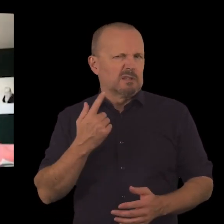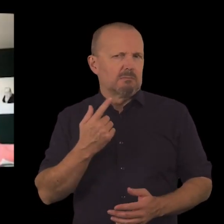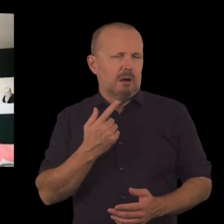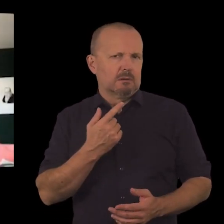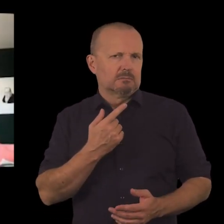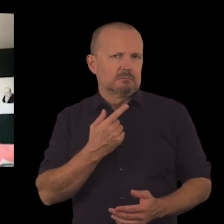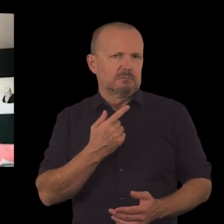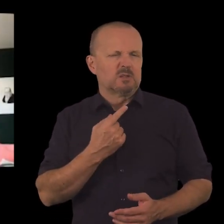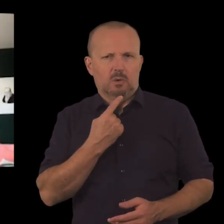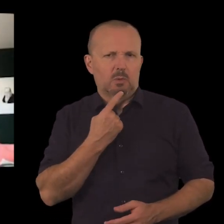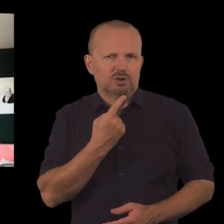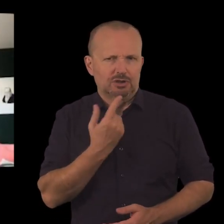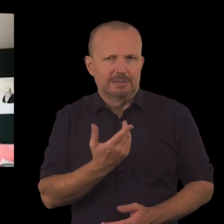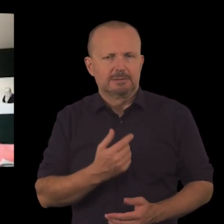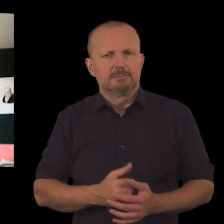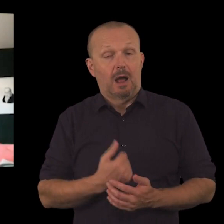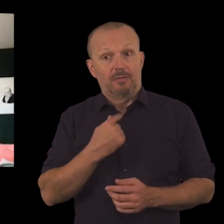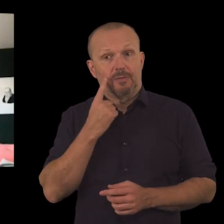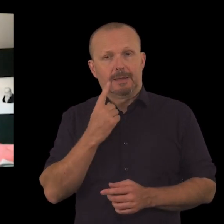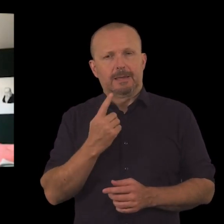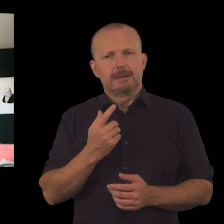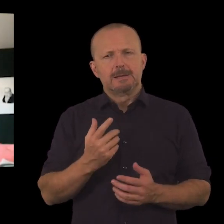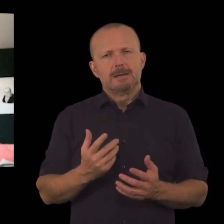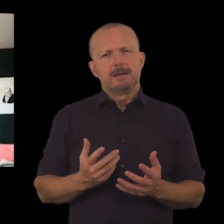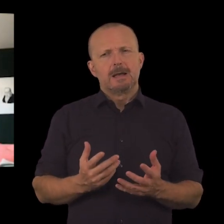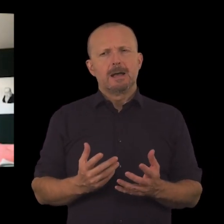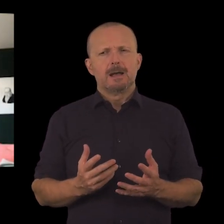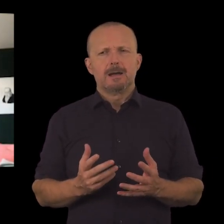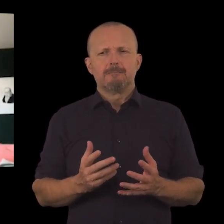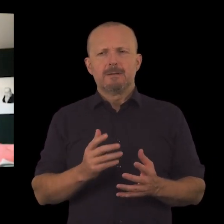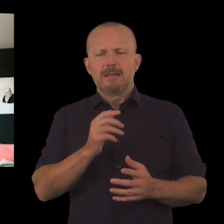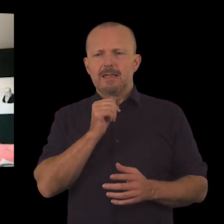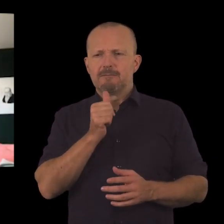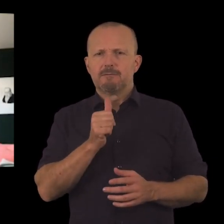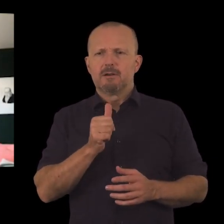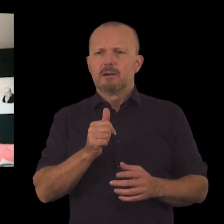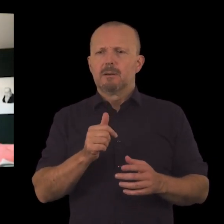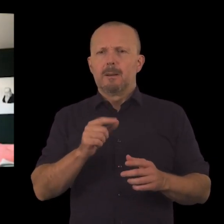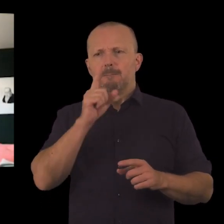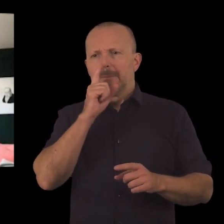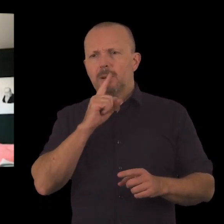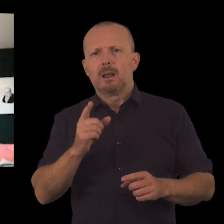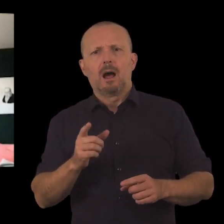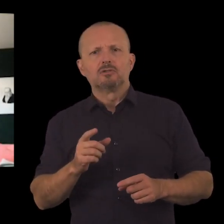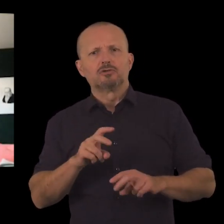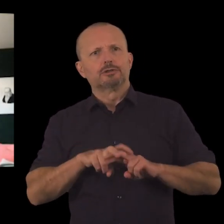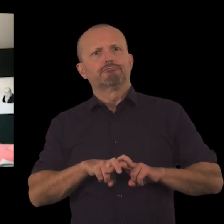Yeah, so that's what I would suggest. I think there's something really fantastic about being up and